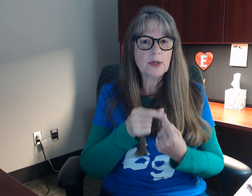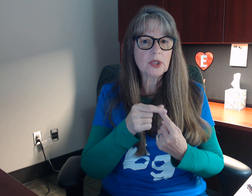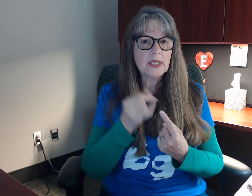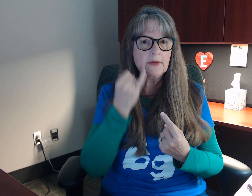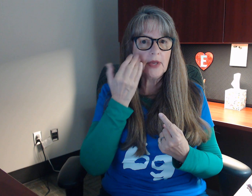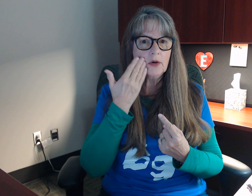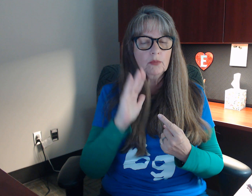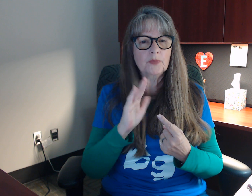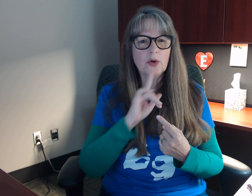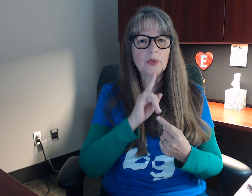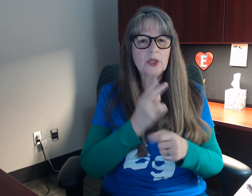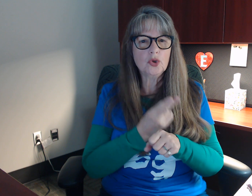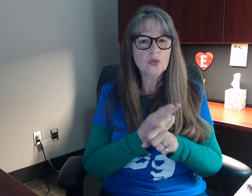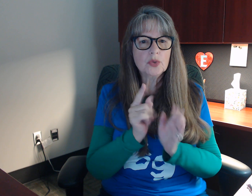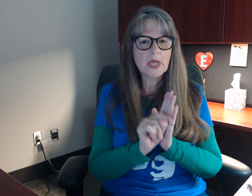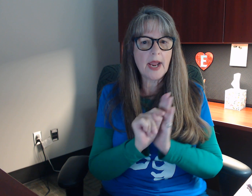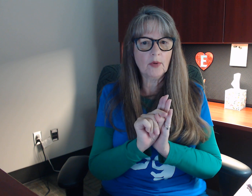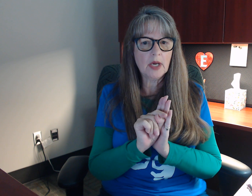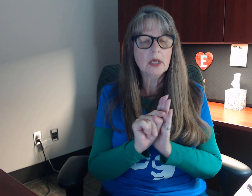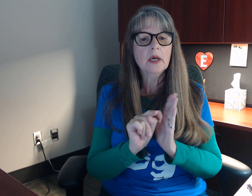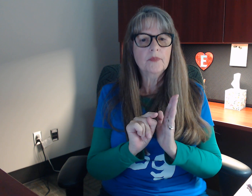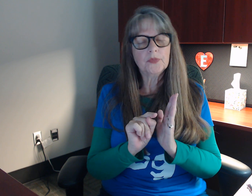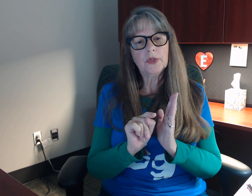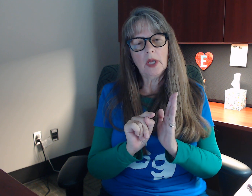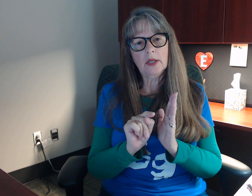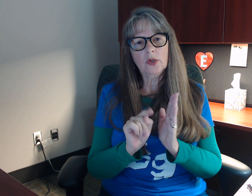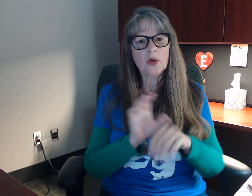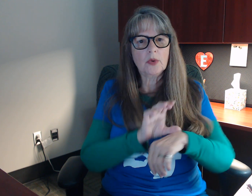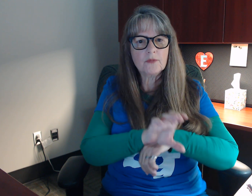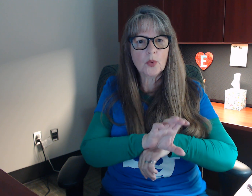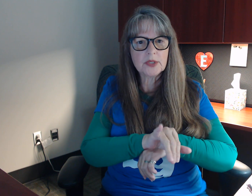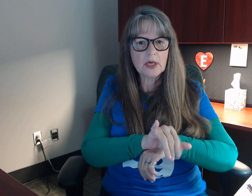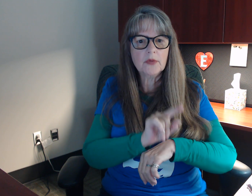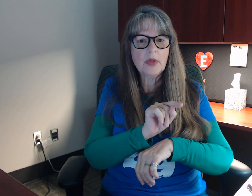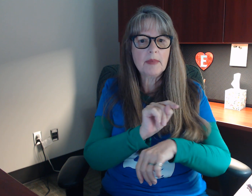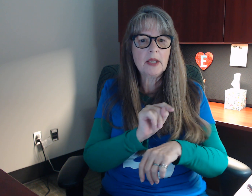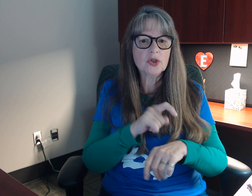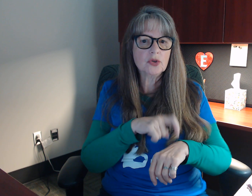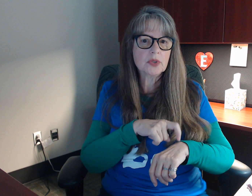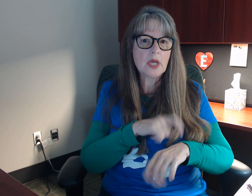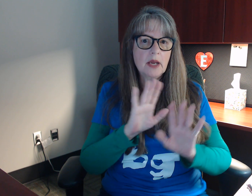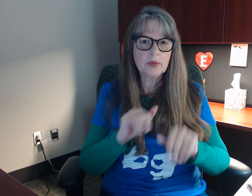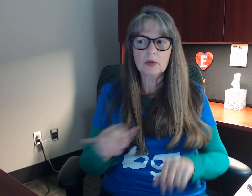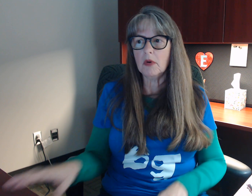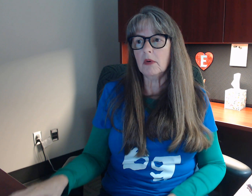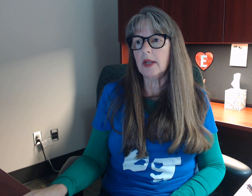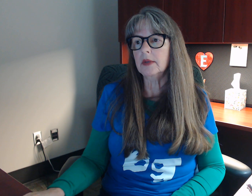especially if they don't really use era, I don't want to force that on there. They may just use time, and oh, okay.